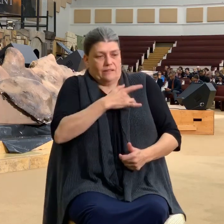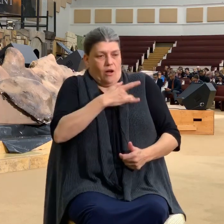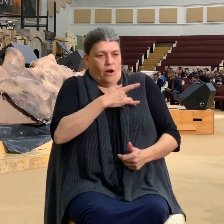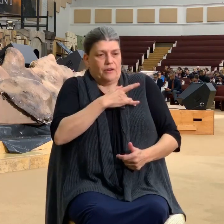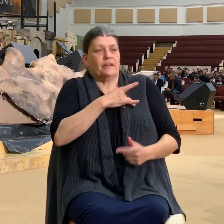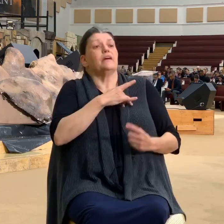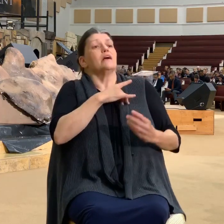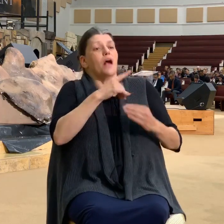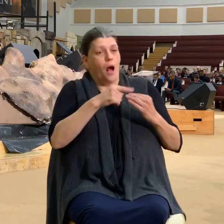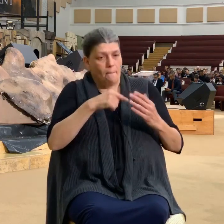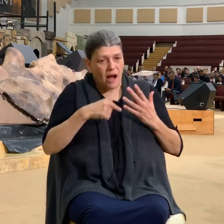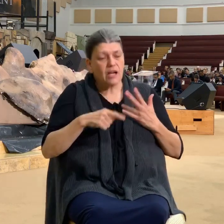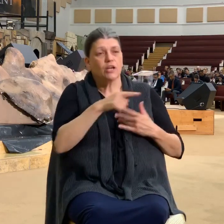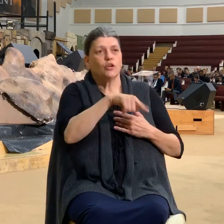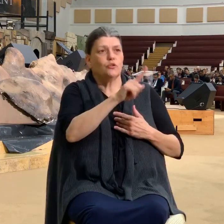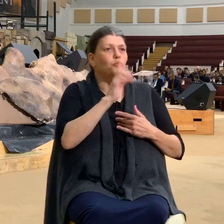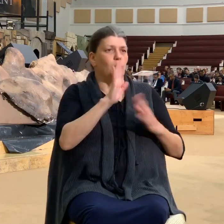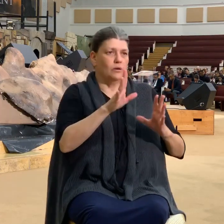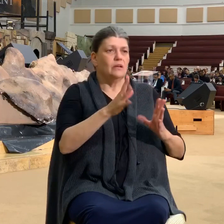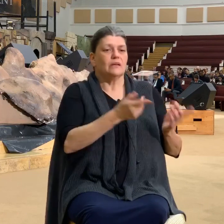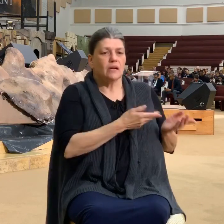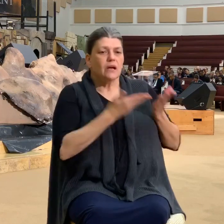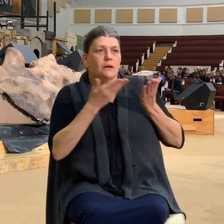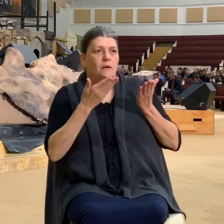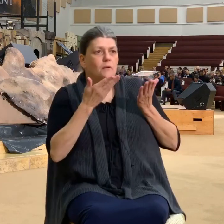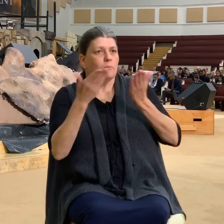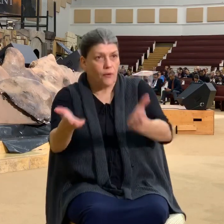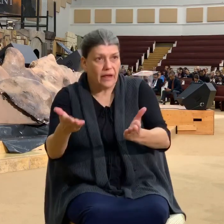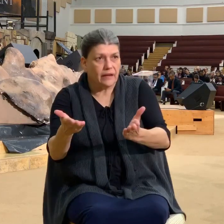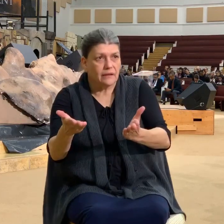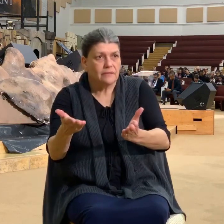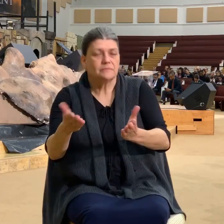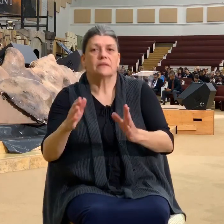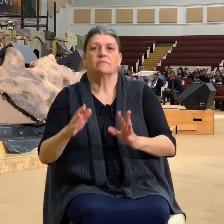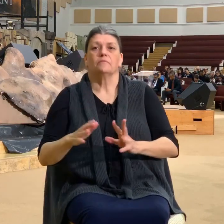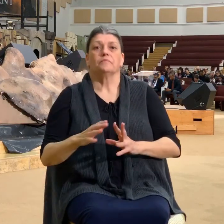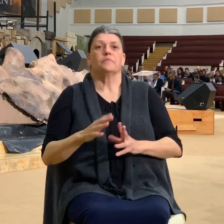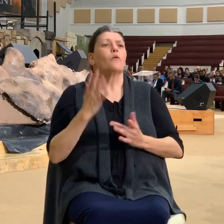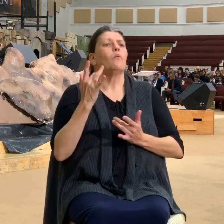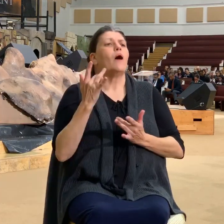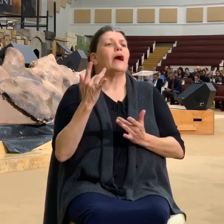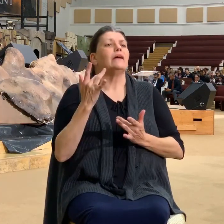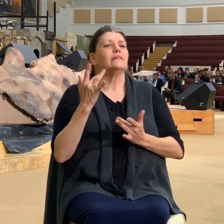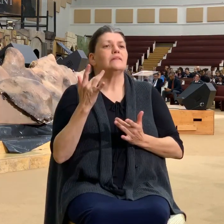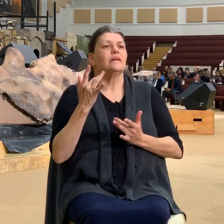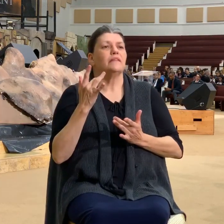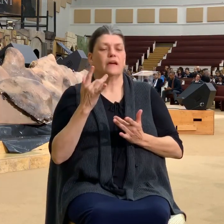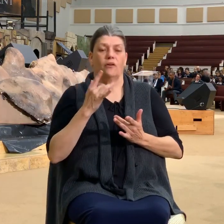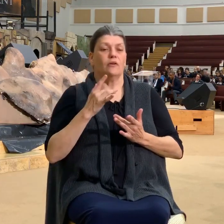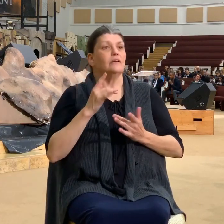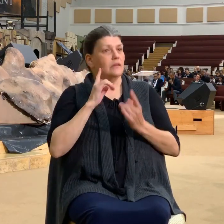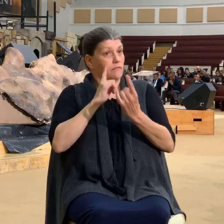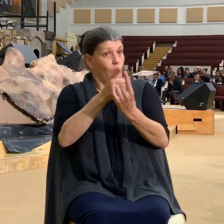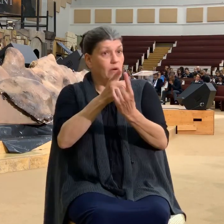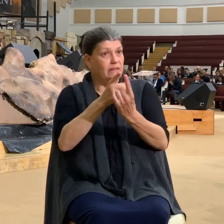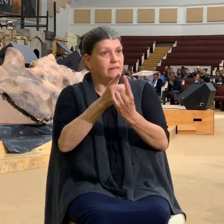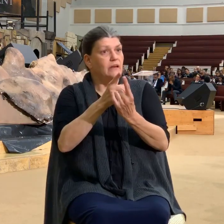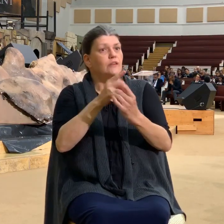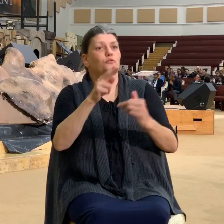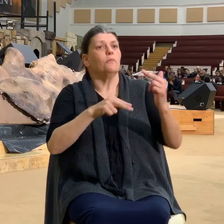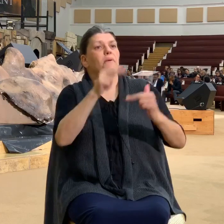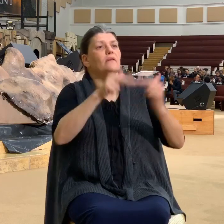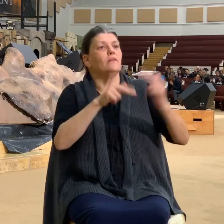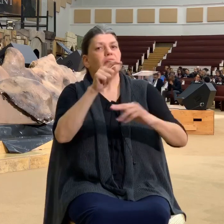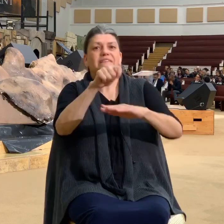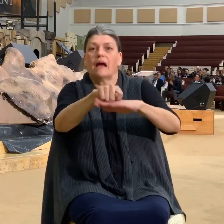that the Lord has commanded." Because this was, they were going to build the tabernacle of God. Okay, they're going to, this was the plan, the pattern that